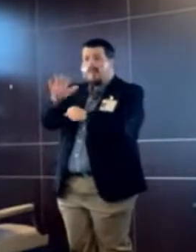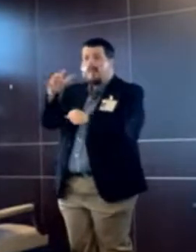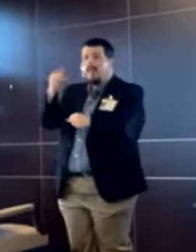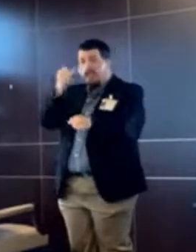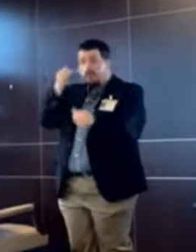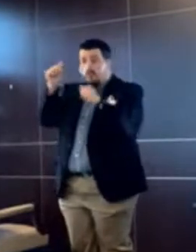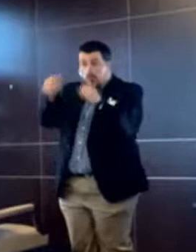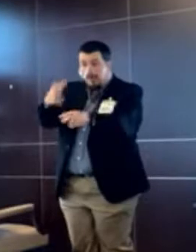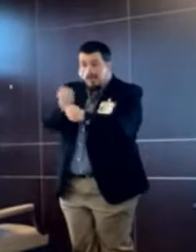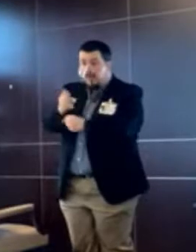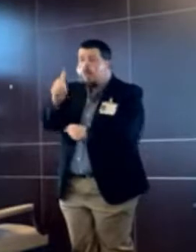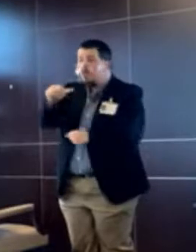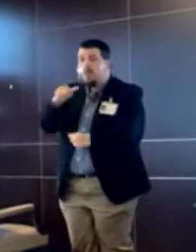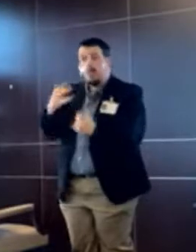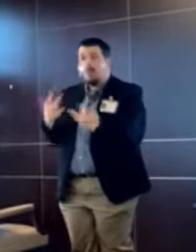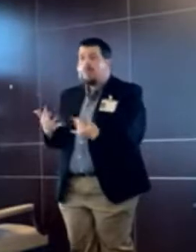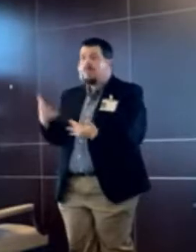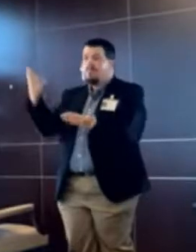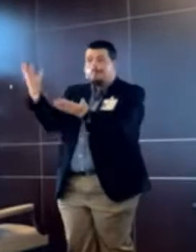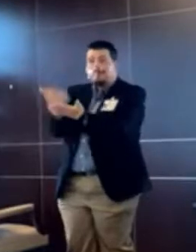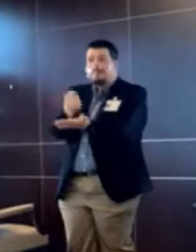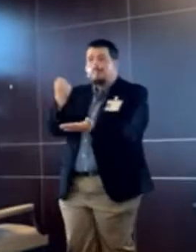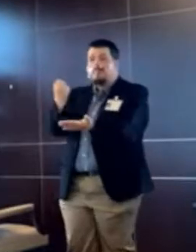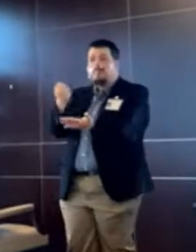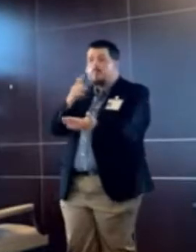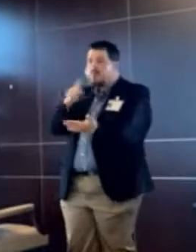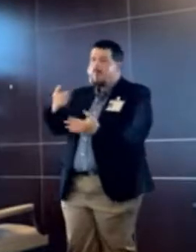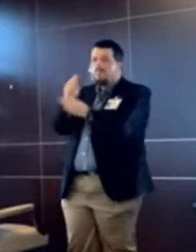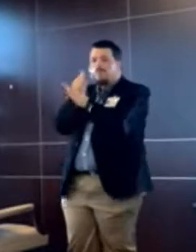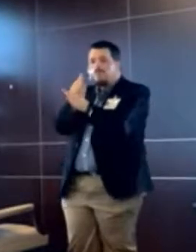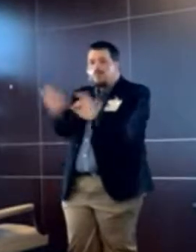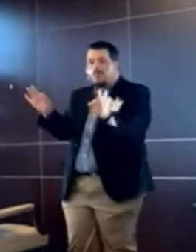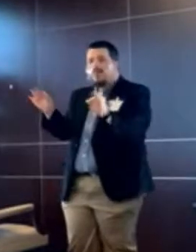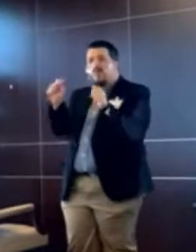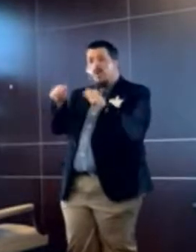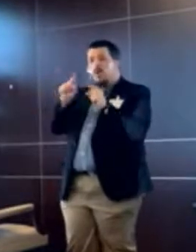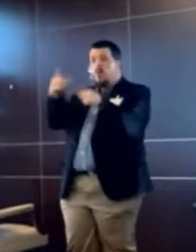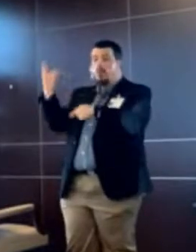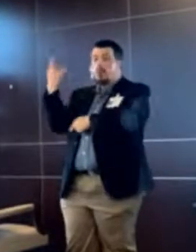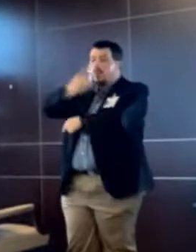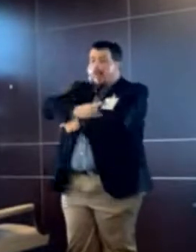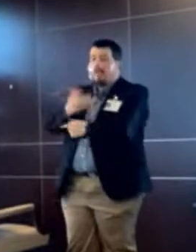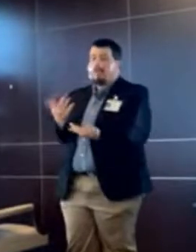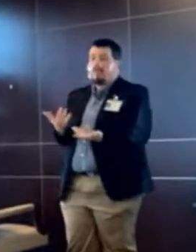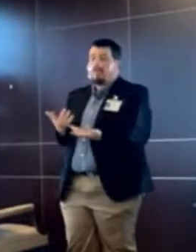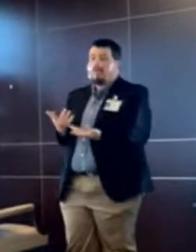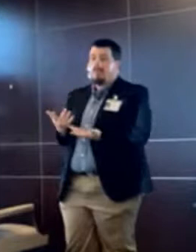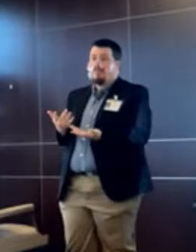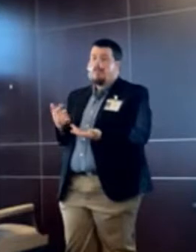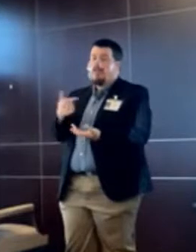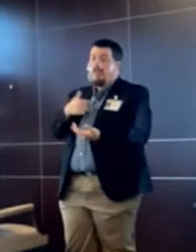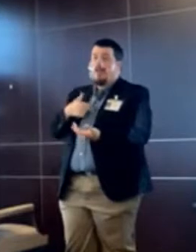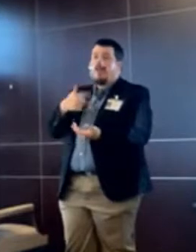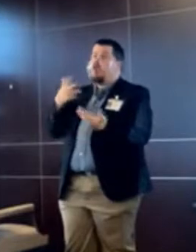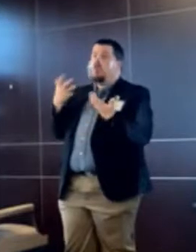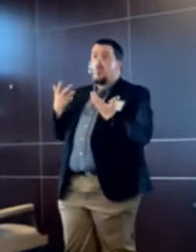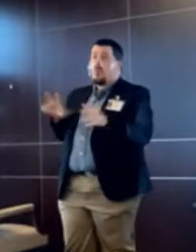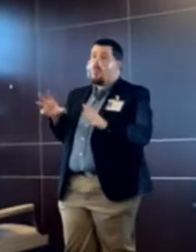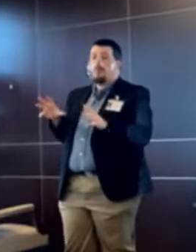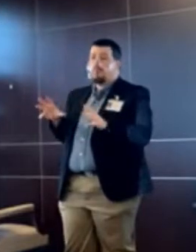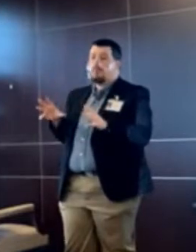you are, do not wait. They are readily available. They are free. You can go today. I do not